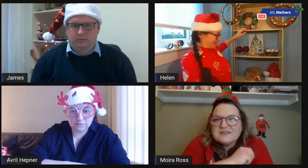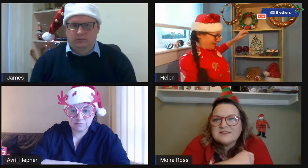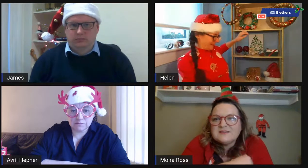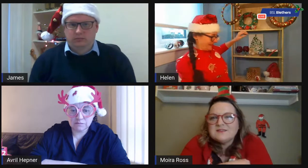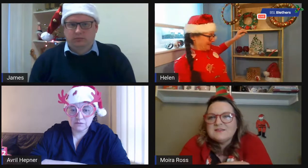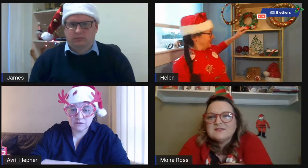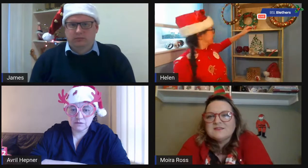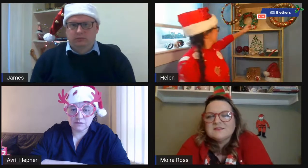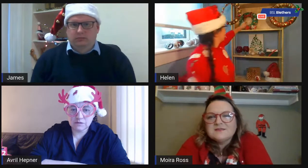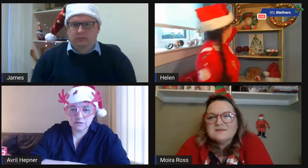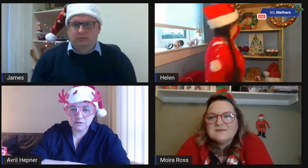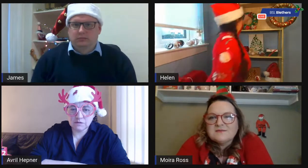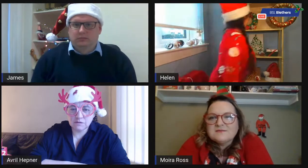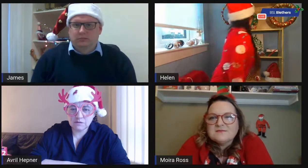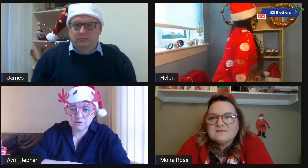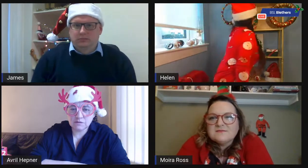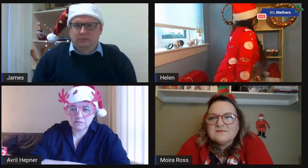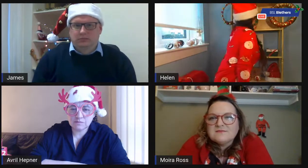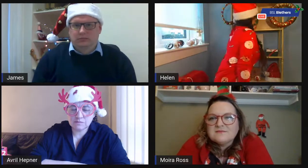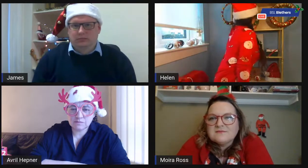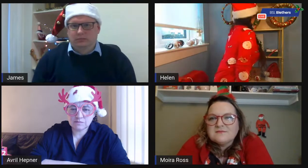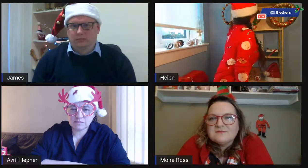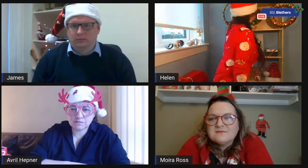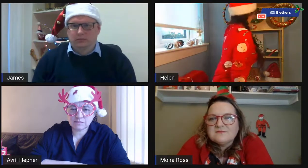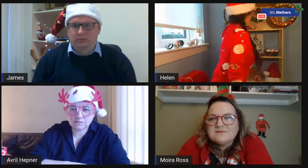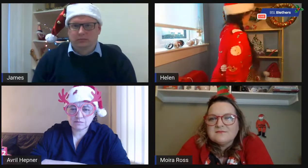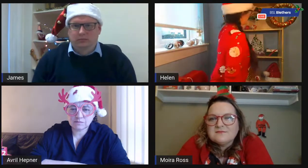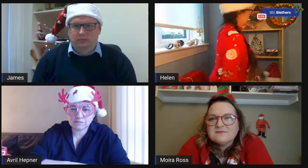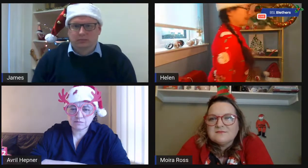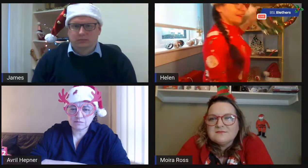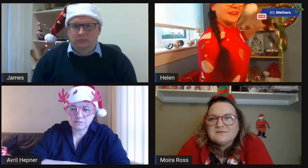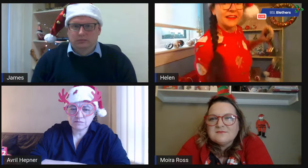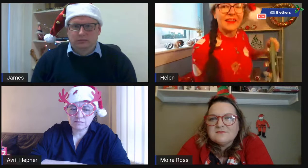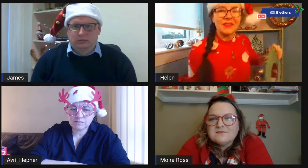Okay. You can what do we do recycle them.